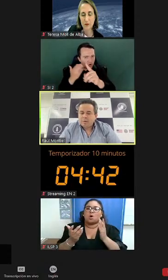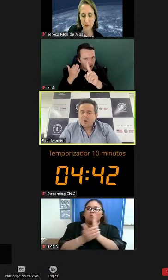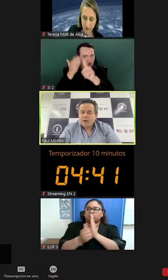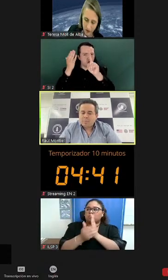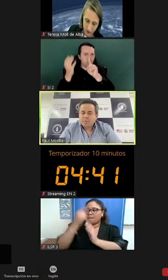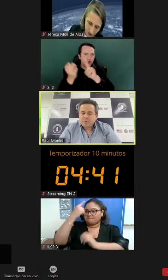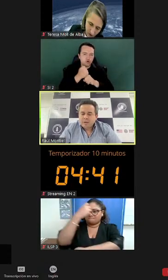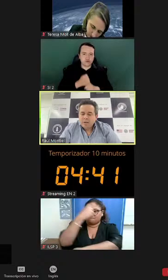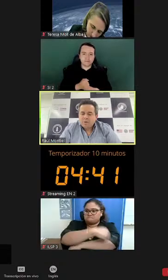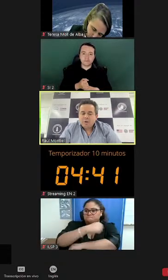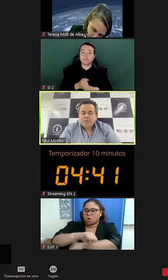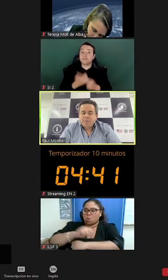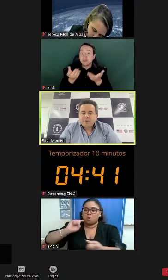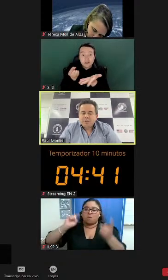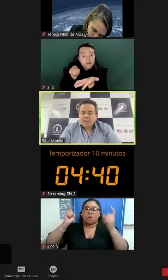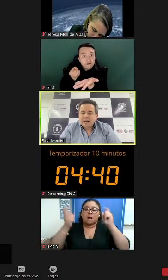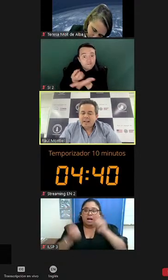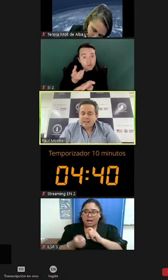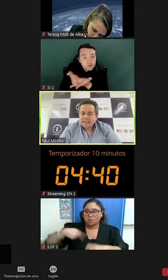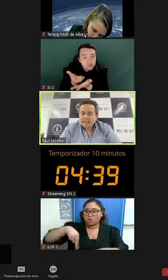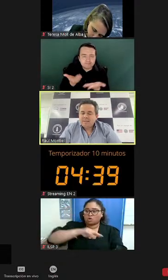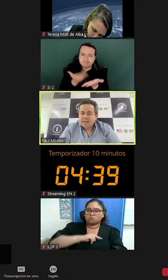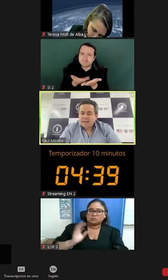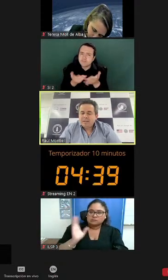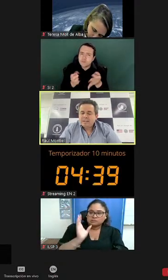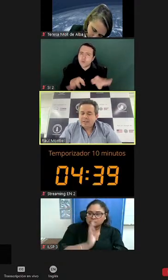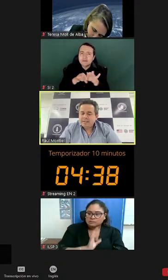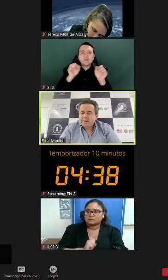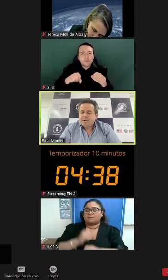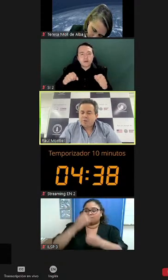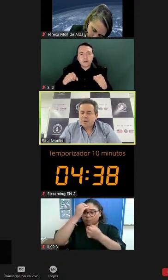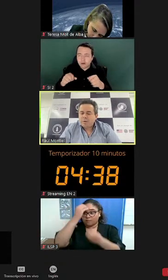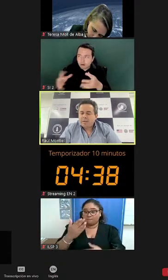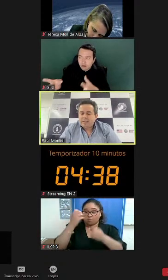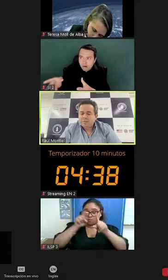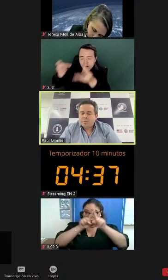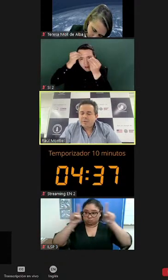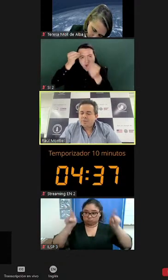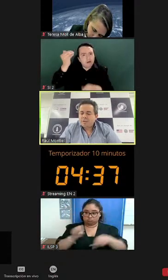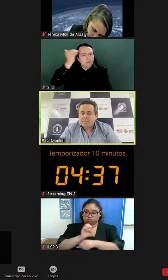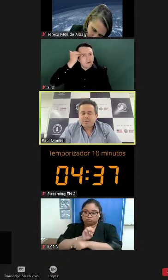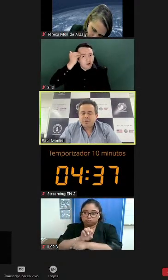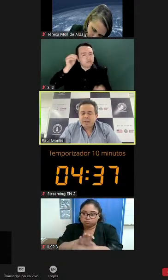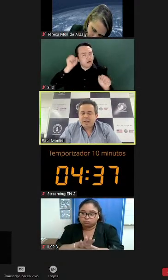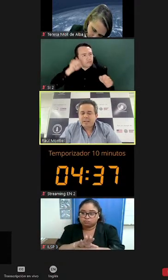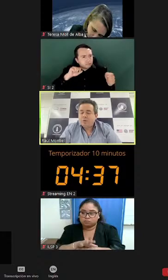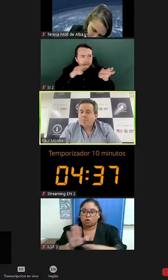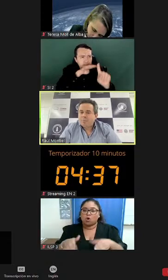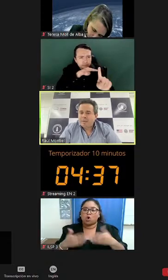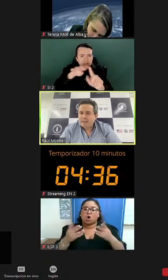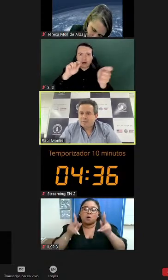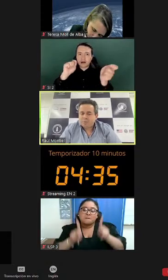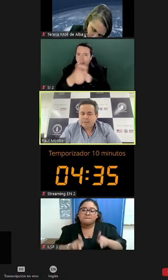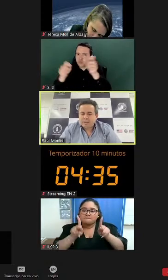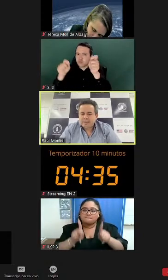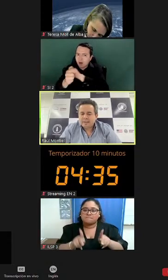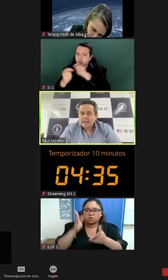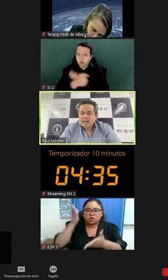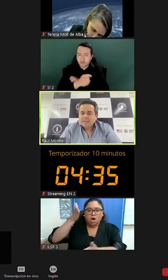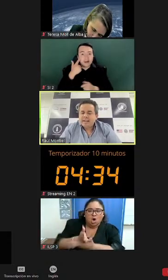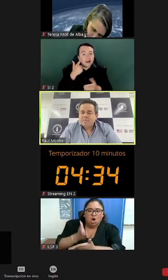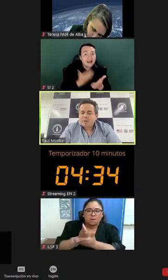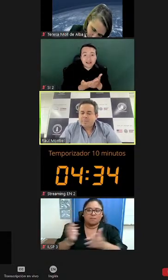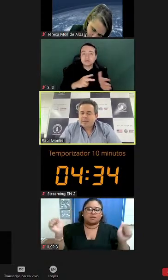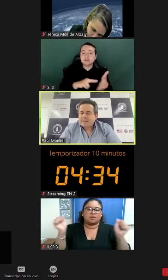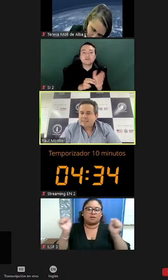generate changes is what we look for with the information generated in this board and through collaborative job with